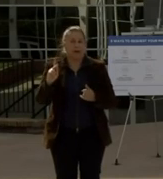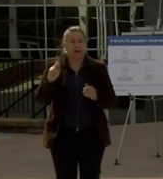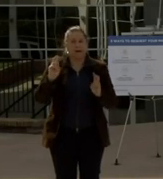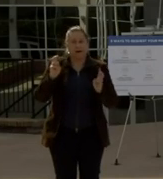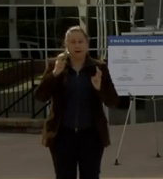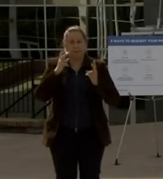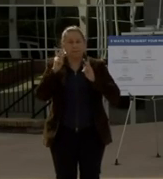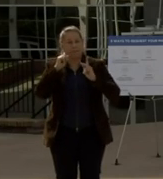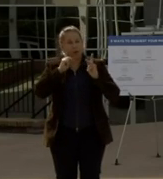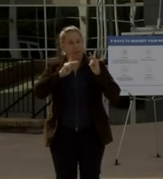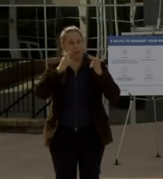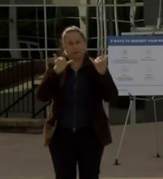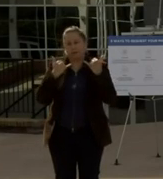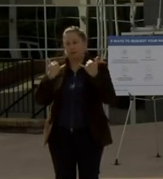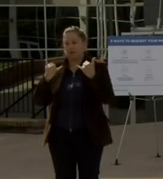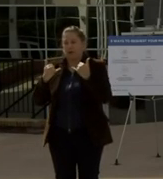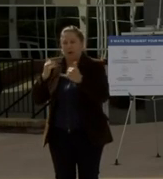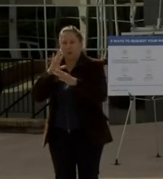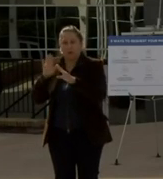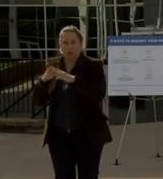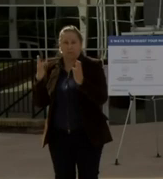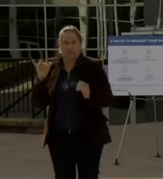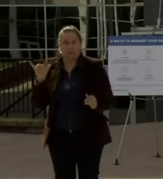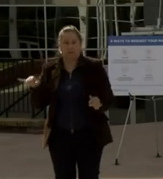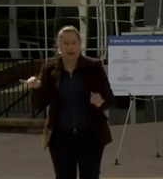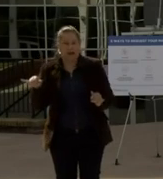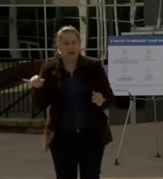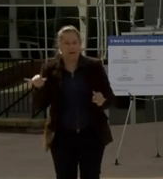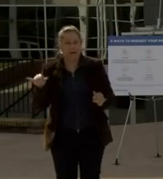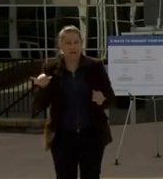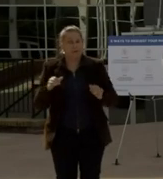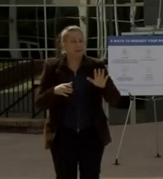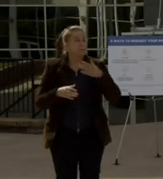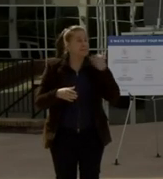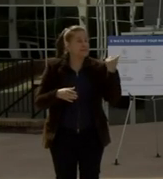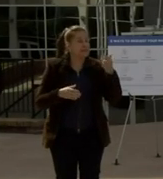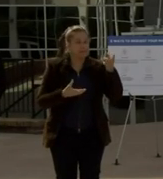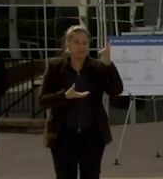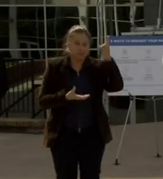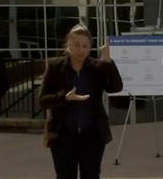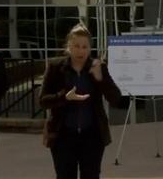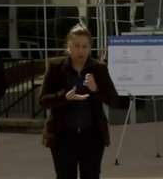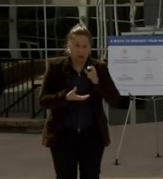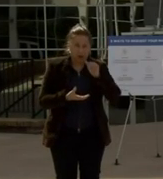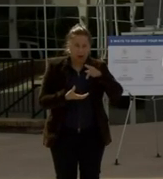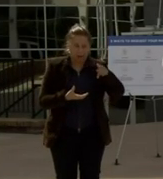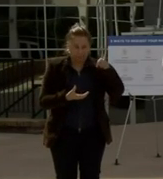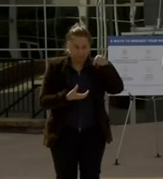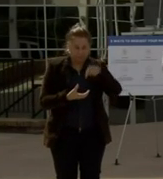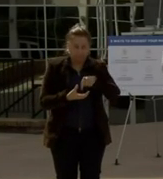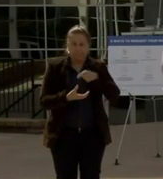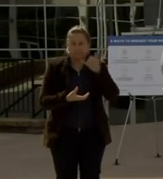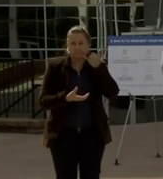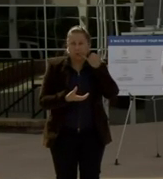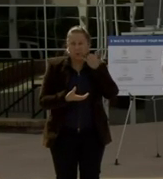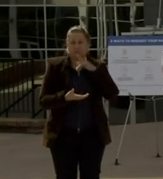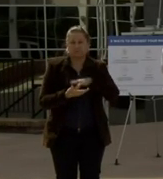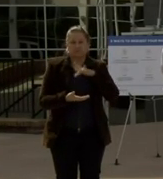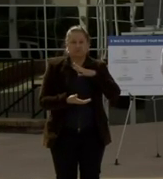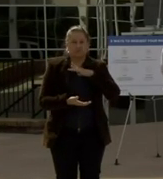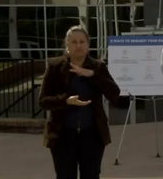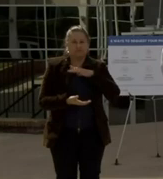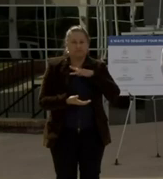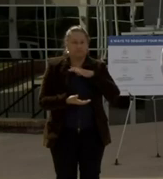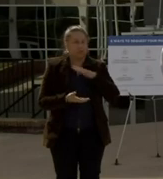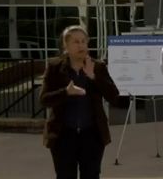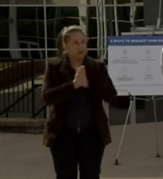be to download the app and to request the ballot that way. One of the things that we're asking